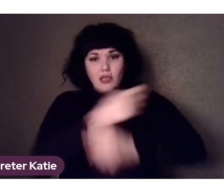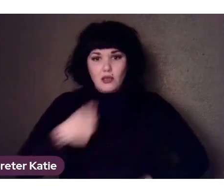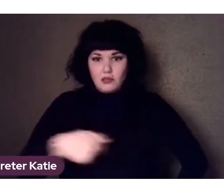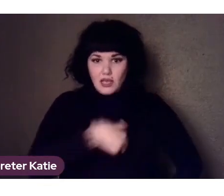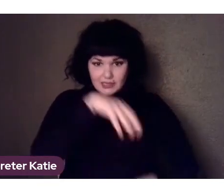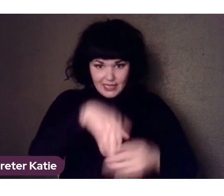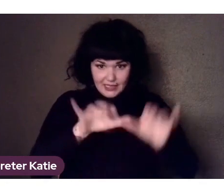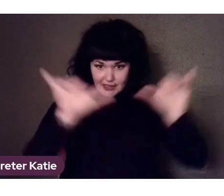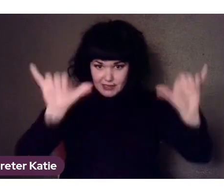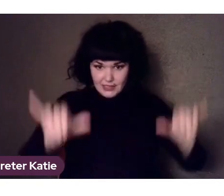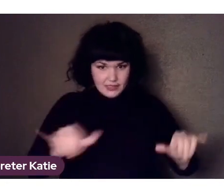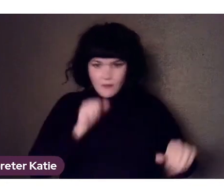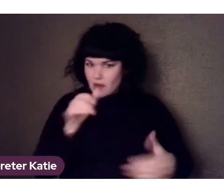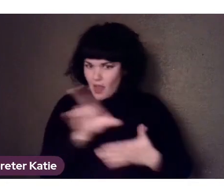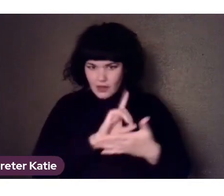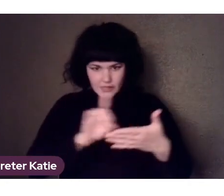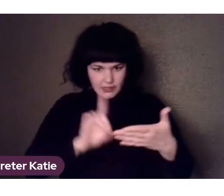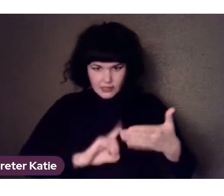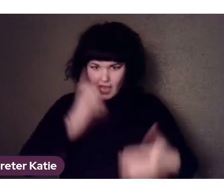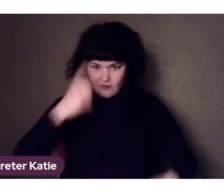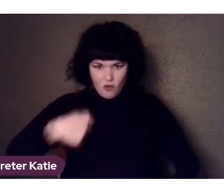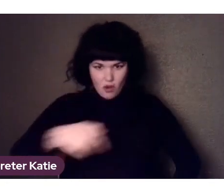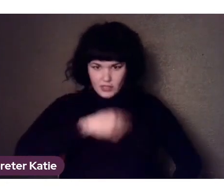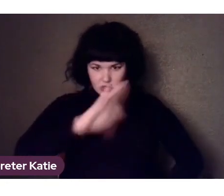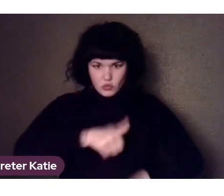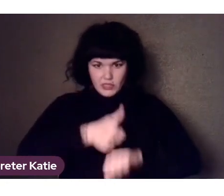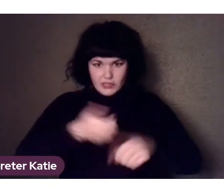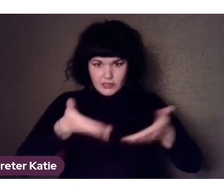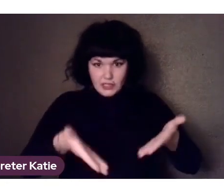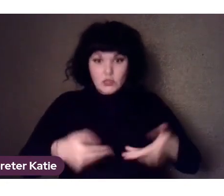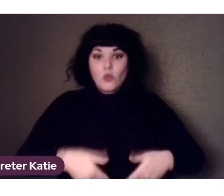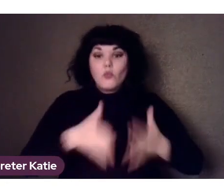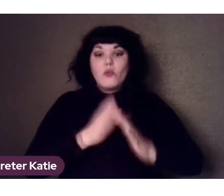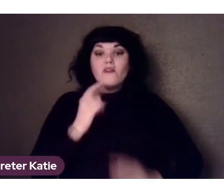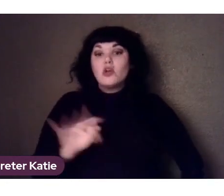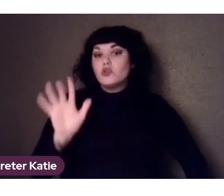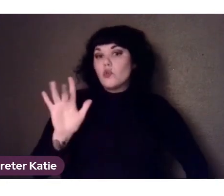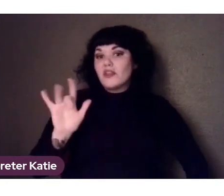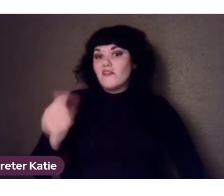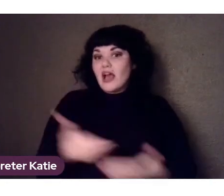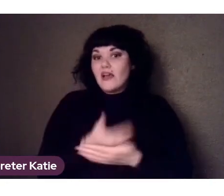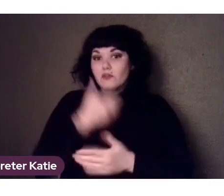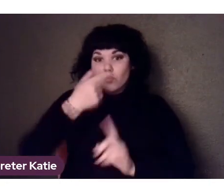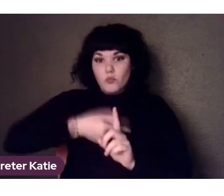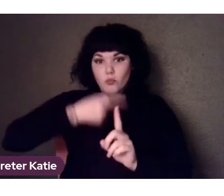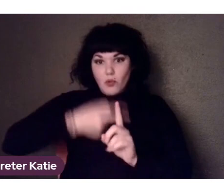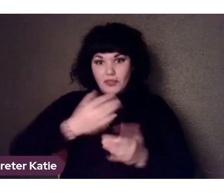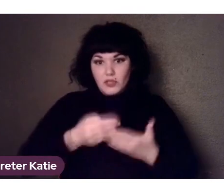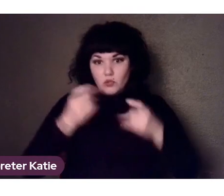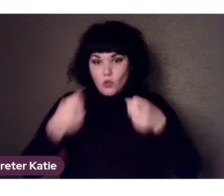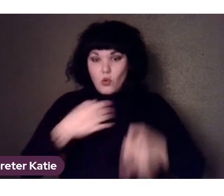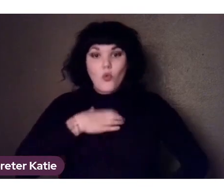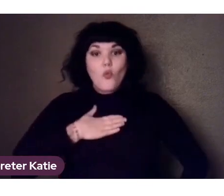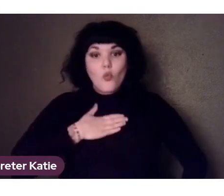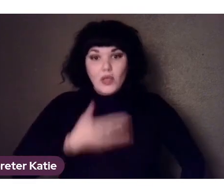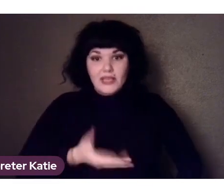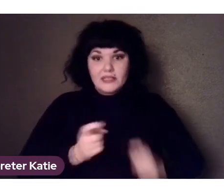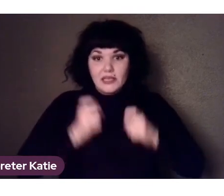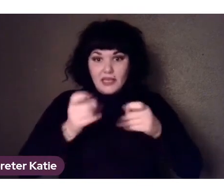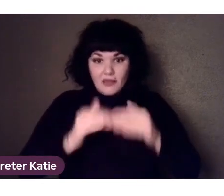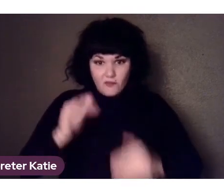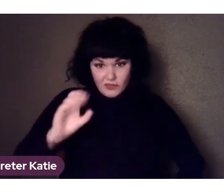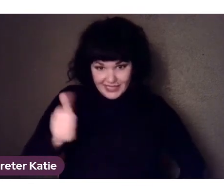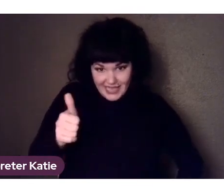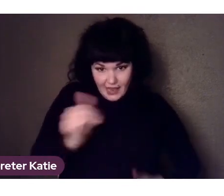exist. We are seeking 25 new monthly donors who are willing to give over $10 per month and 10 who can